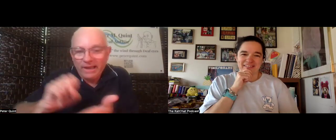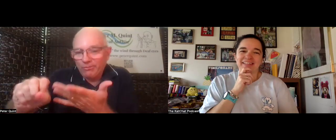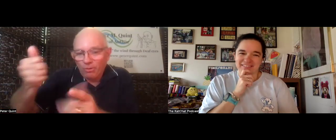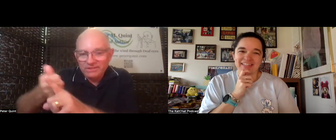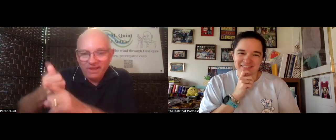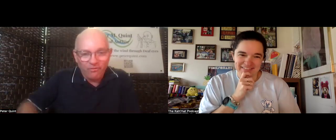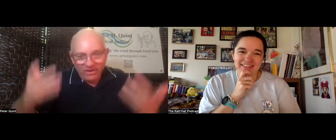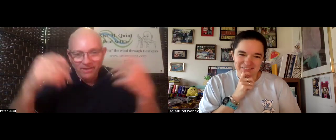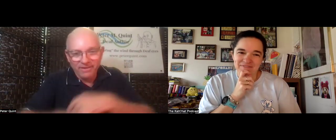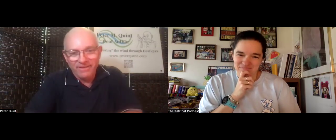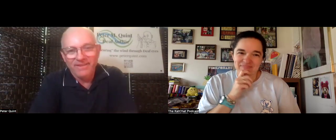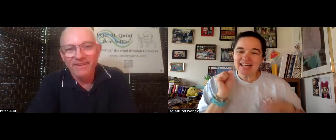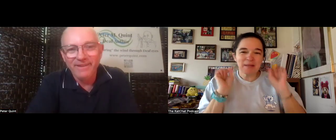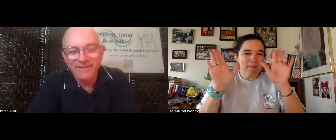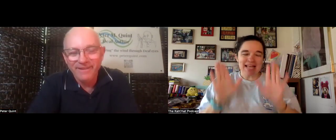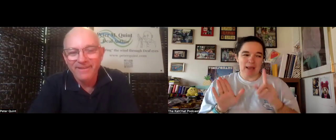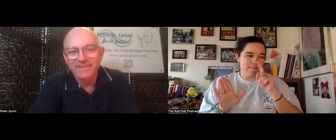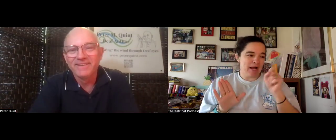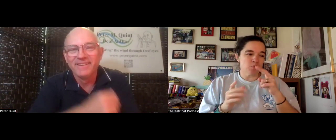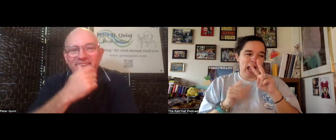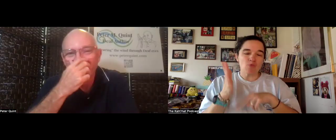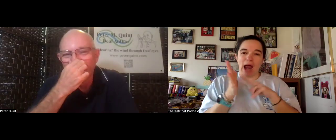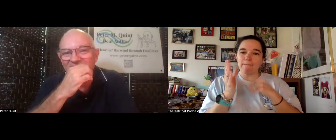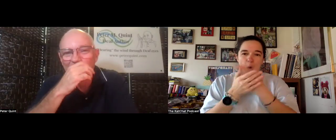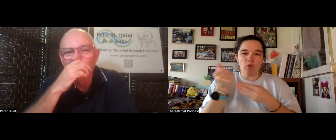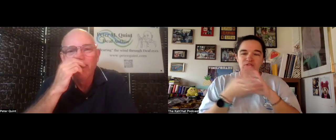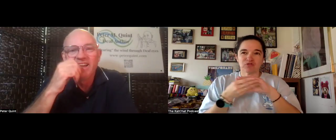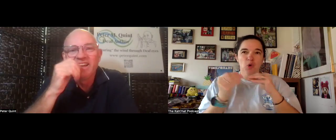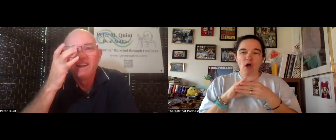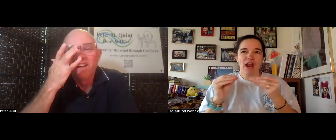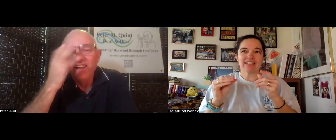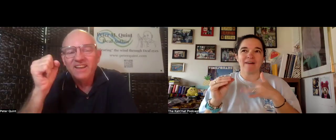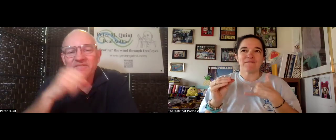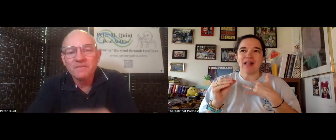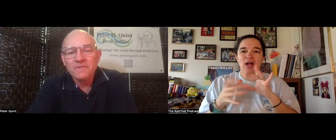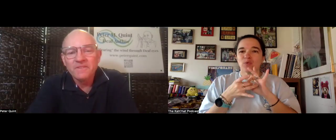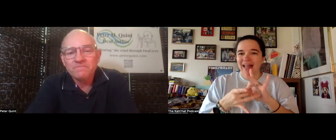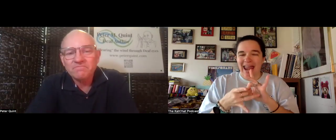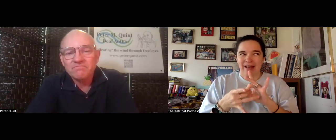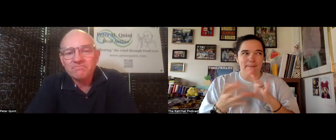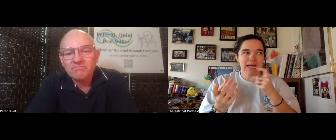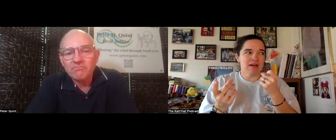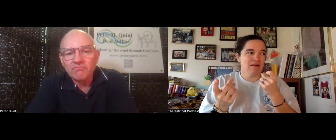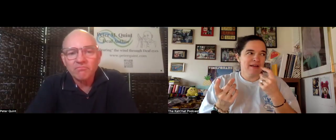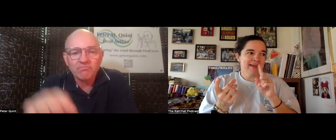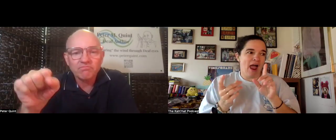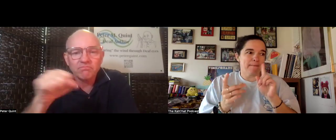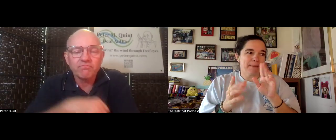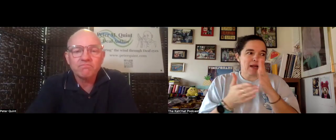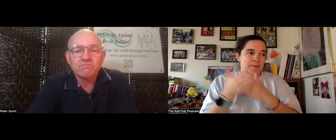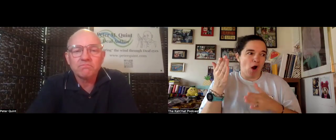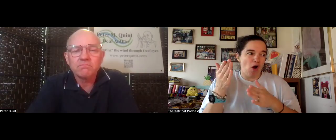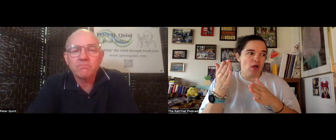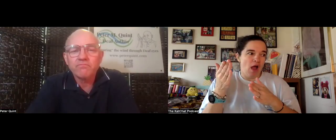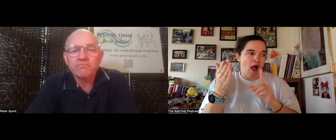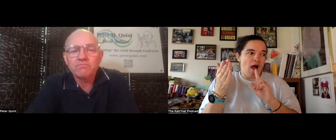story I kind of wrote itself. It's amazing because when I read both the stories, I feel like I relate. I mean, yeah,